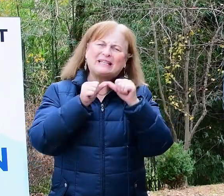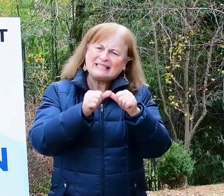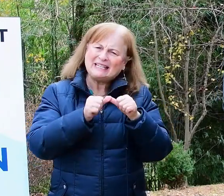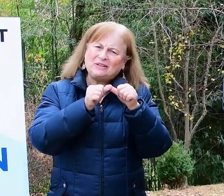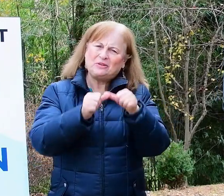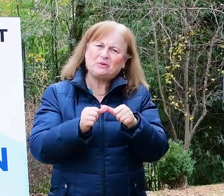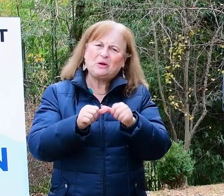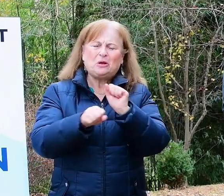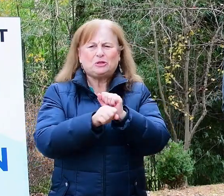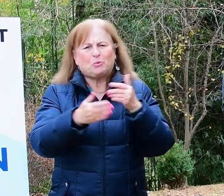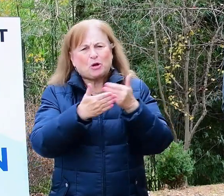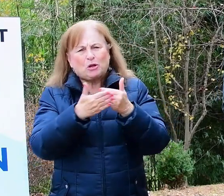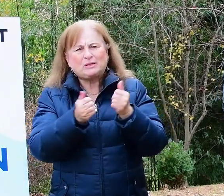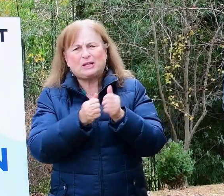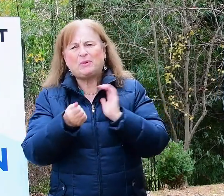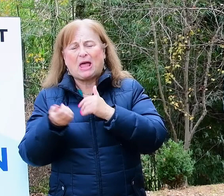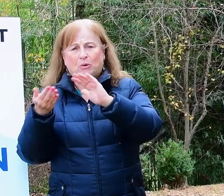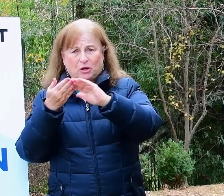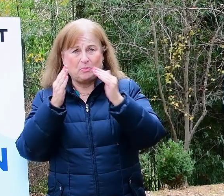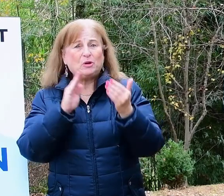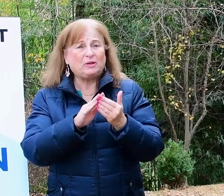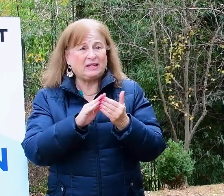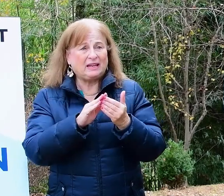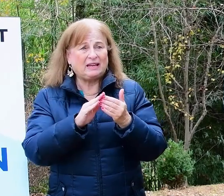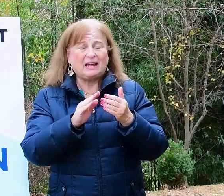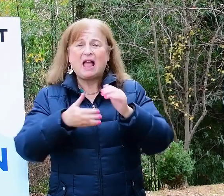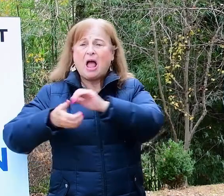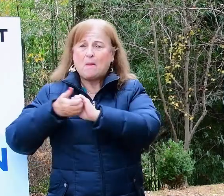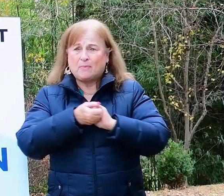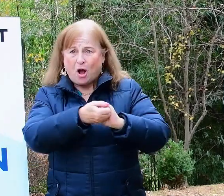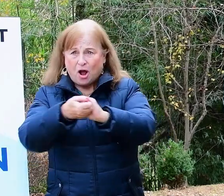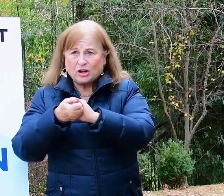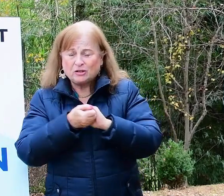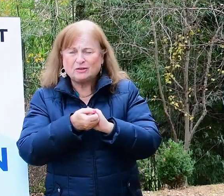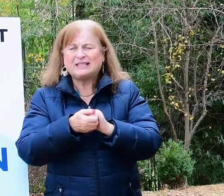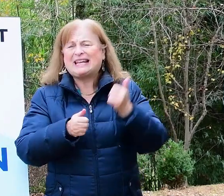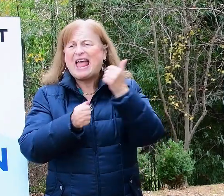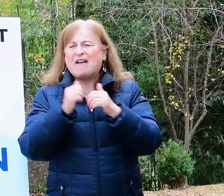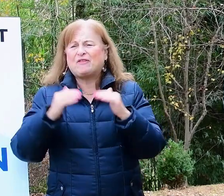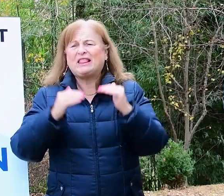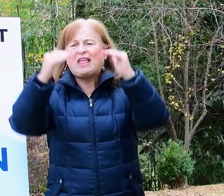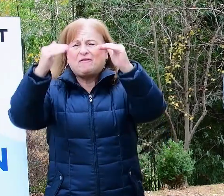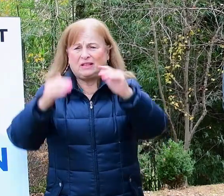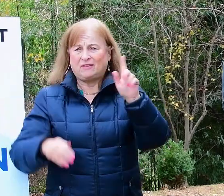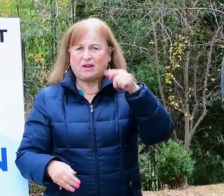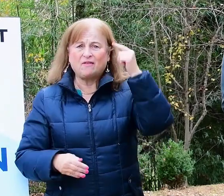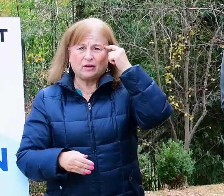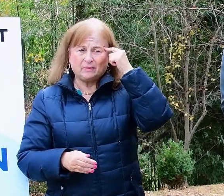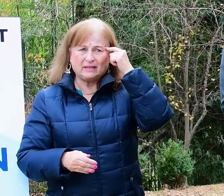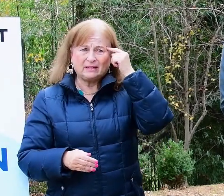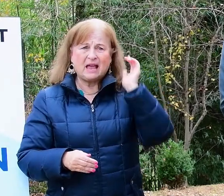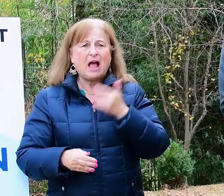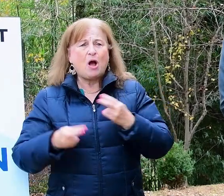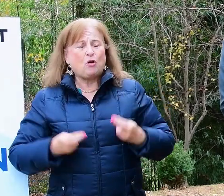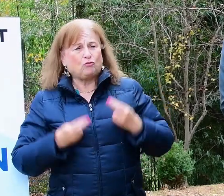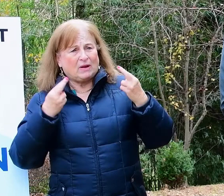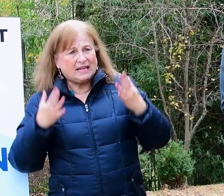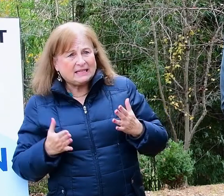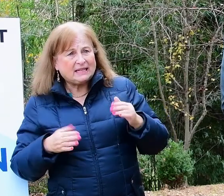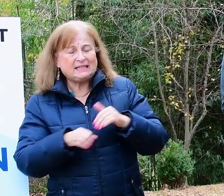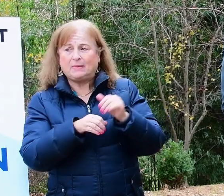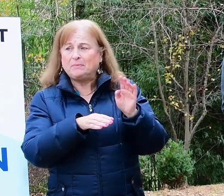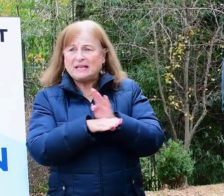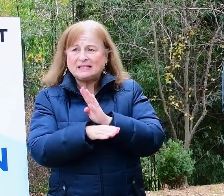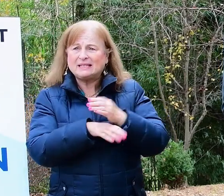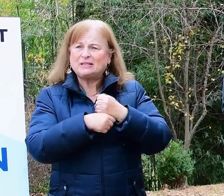continue to work closely with our community, our partners at every level of government, our residents and